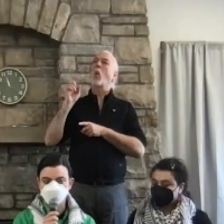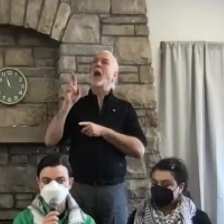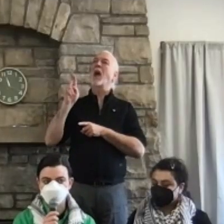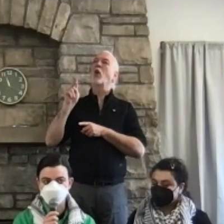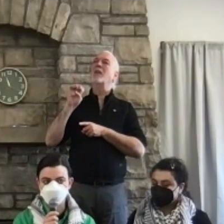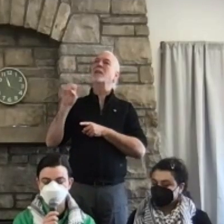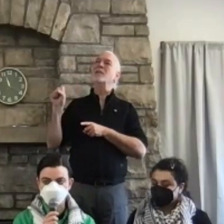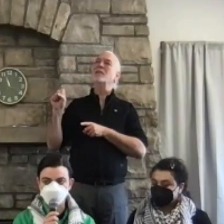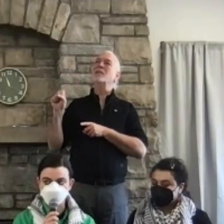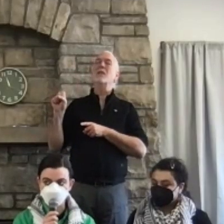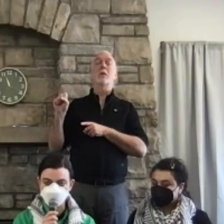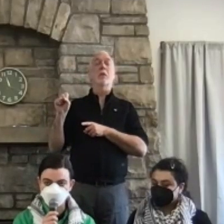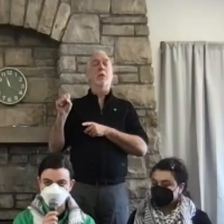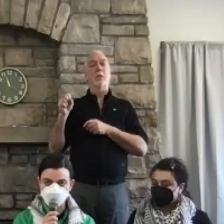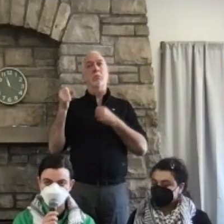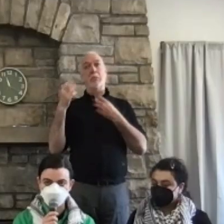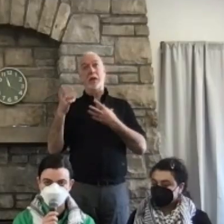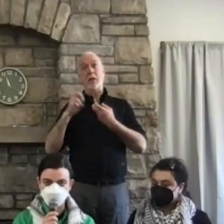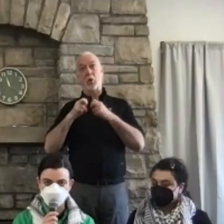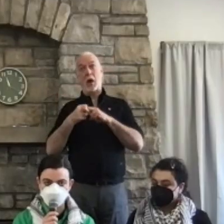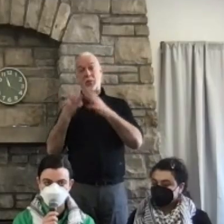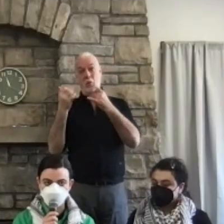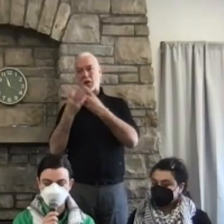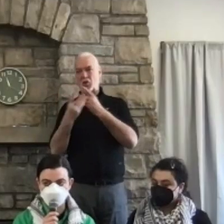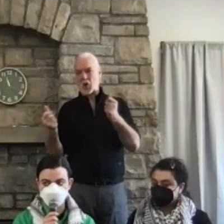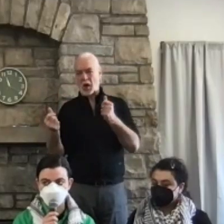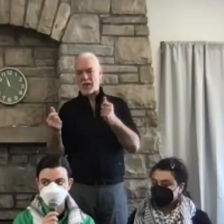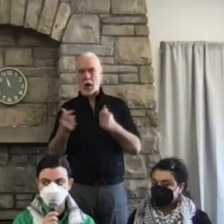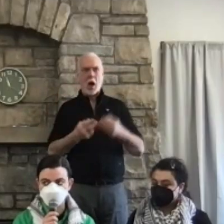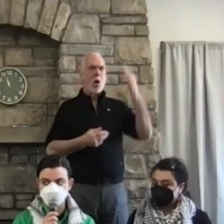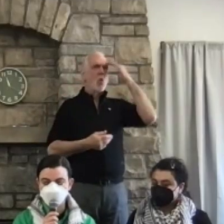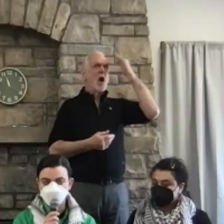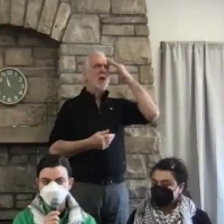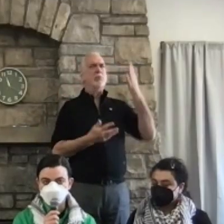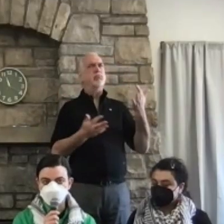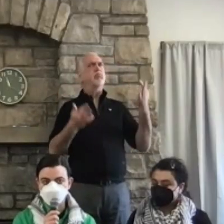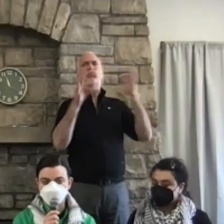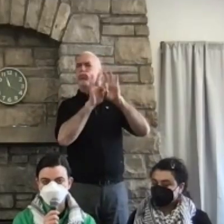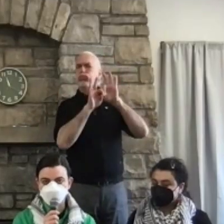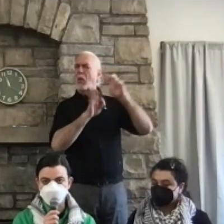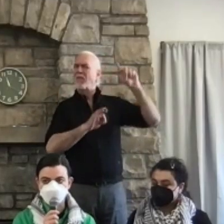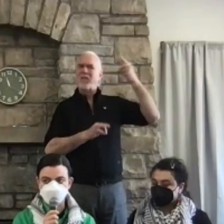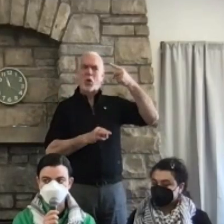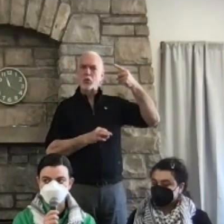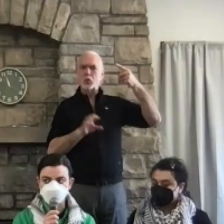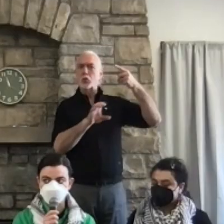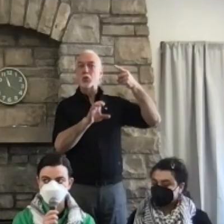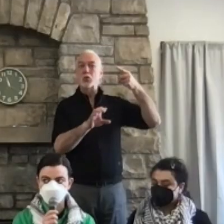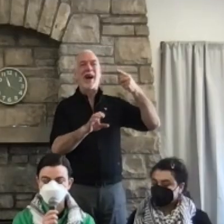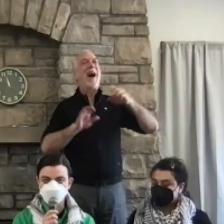for trying to solve many of these problems, awareness is a critical first step. For example, we can't create the